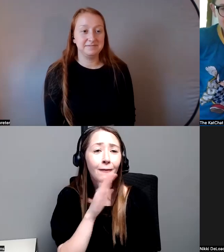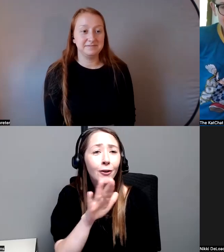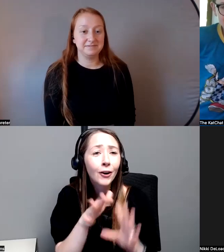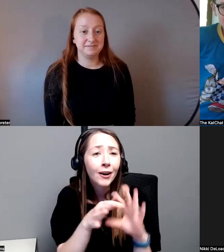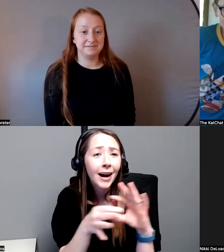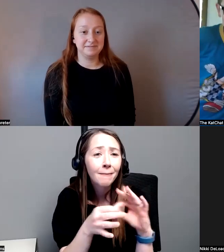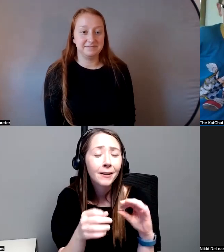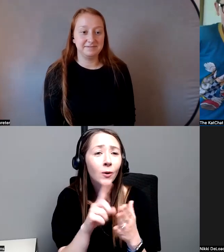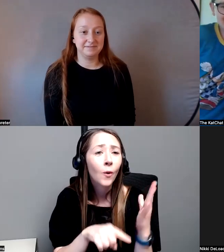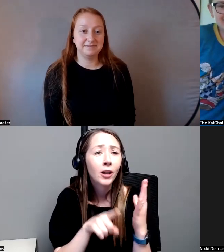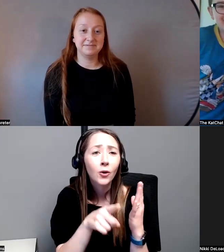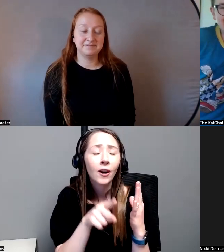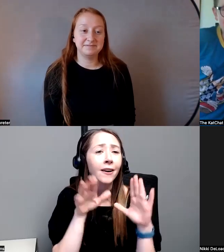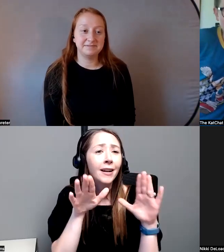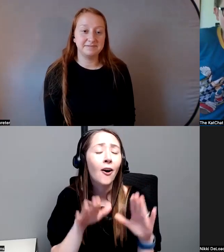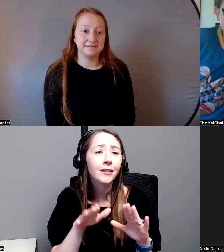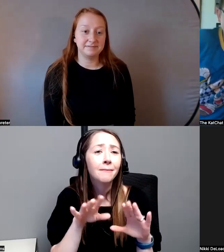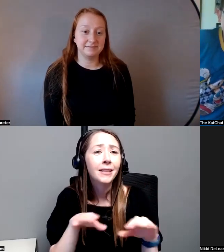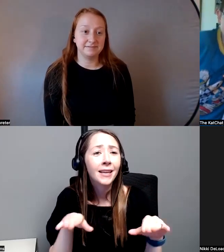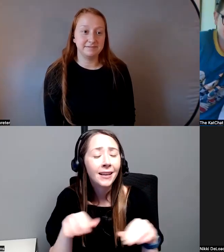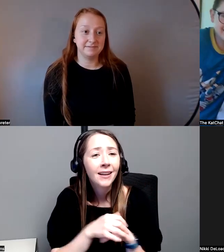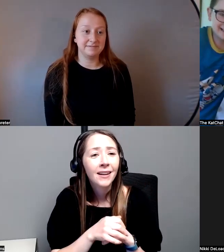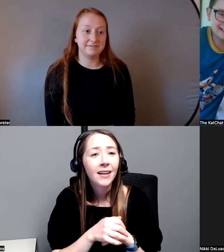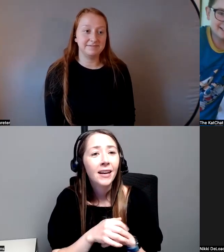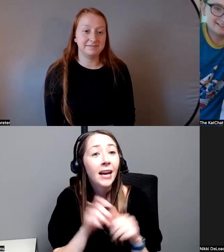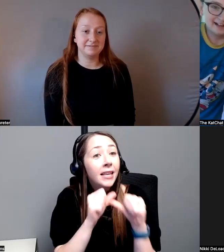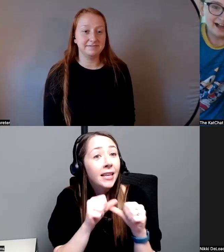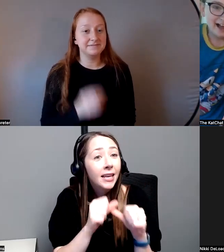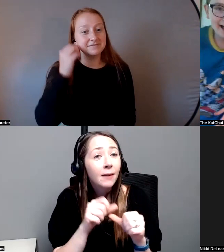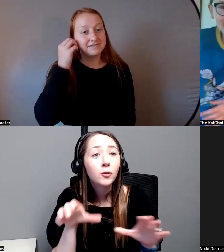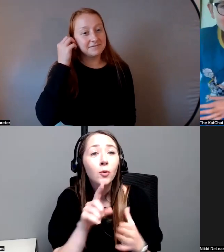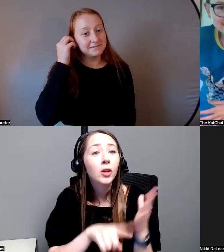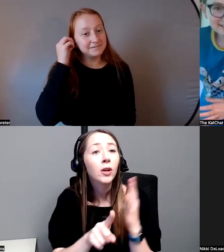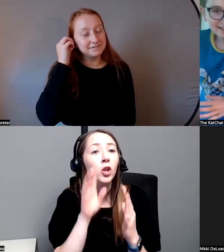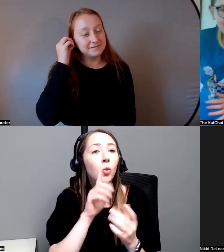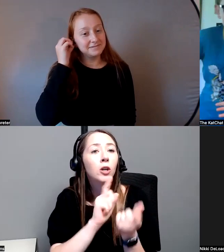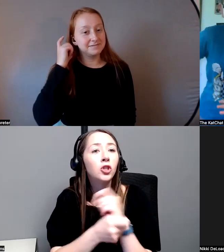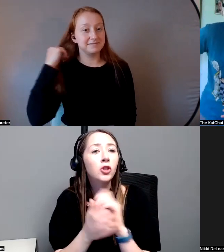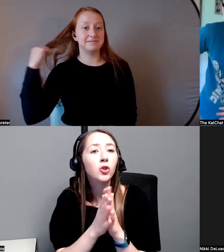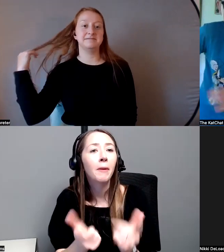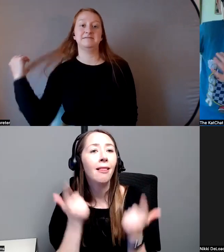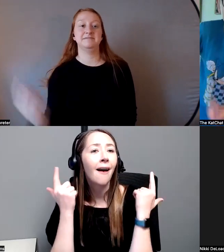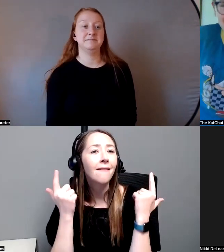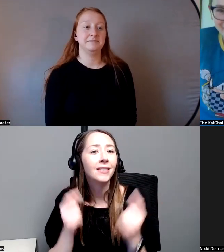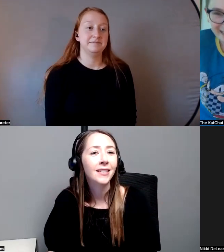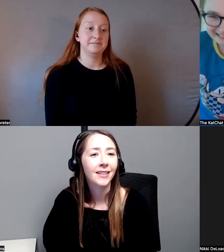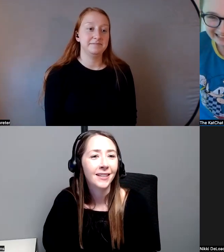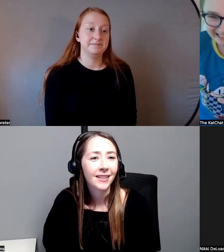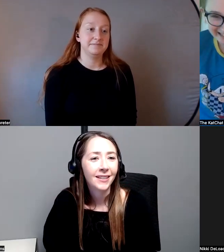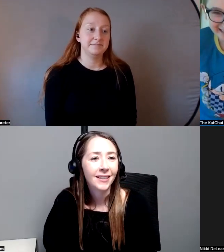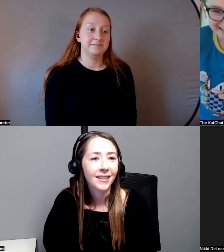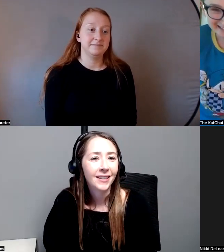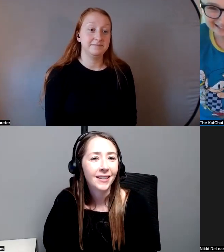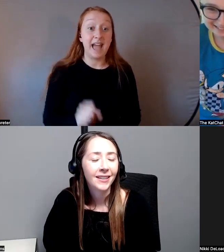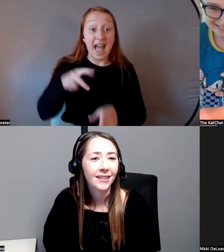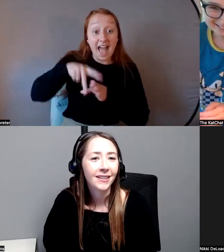What an incredible kid you are. Keep doing everything you're doing, buddy. You are going to change so many lives. I can ride horses.